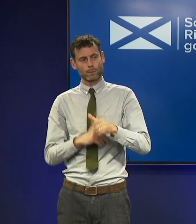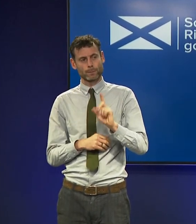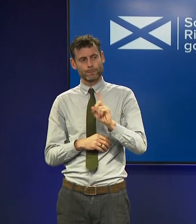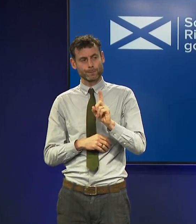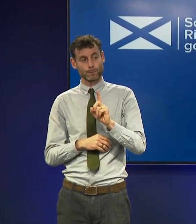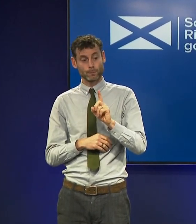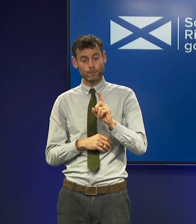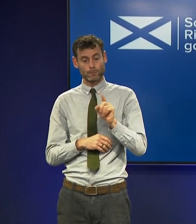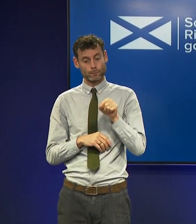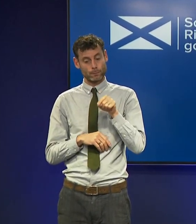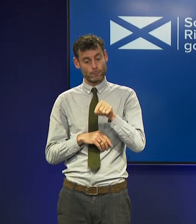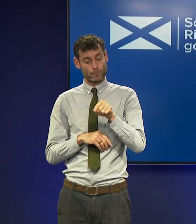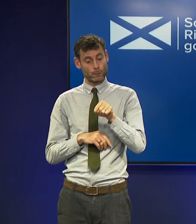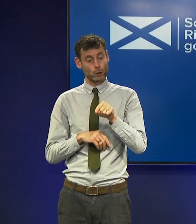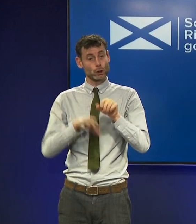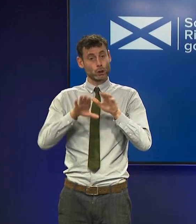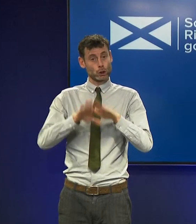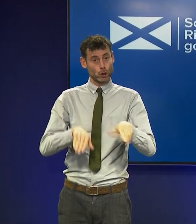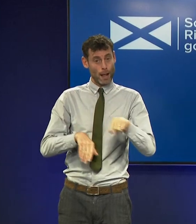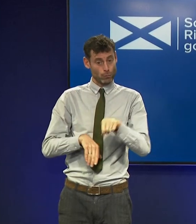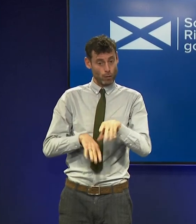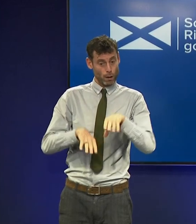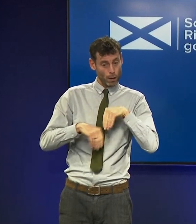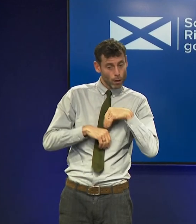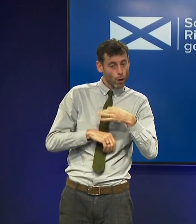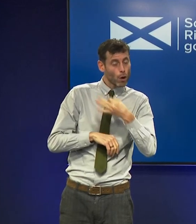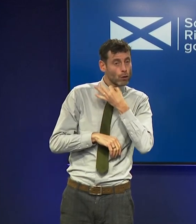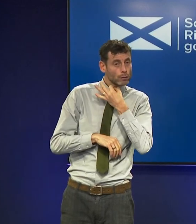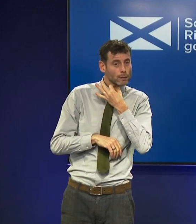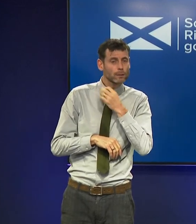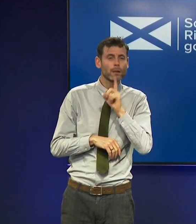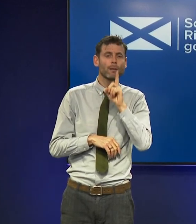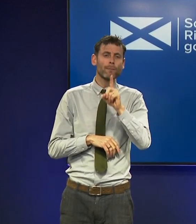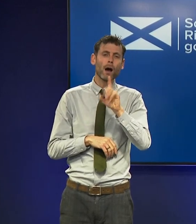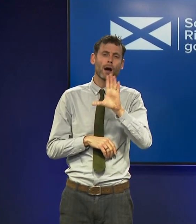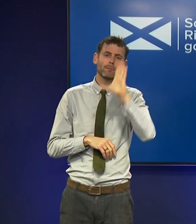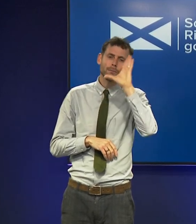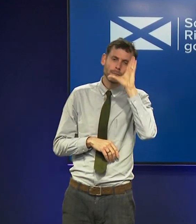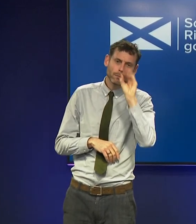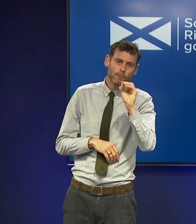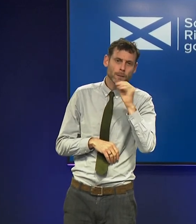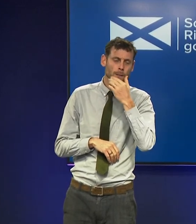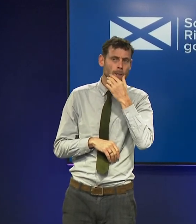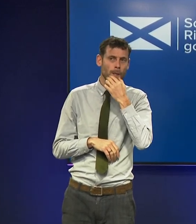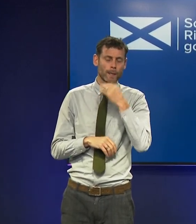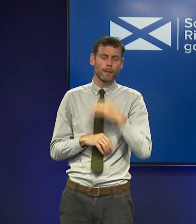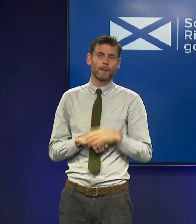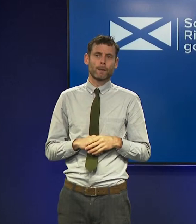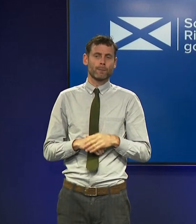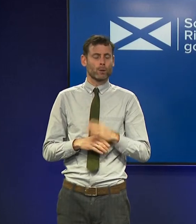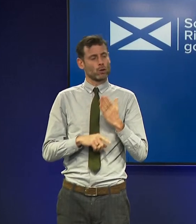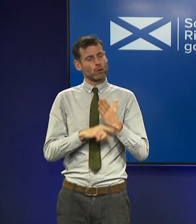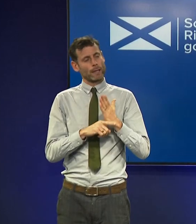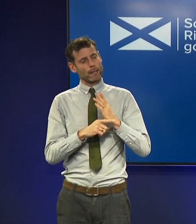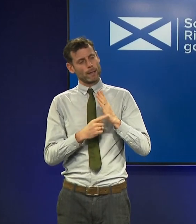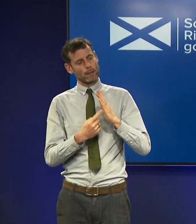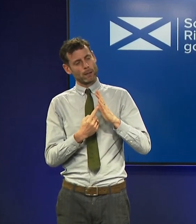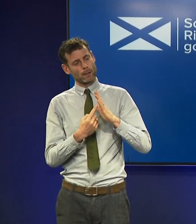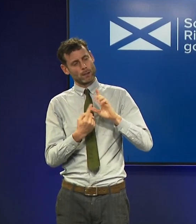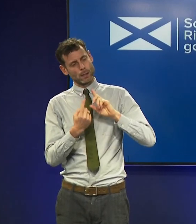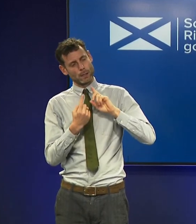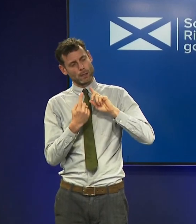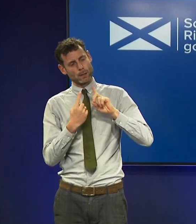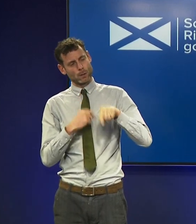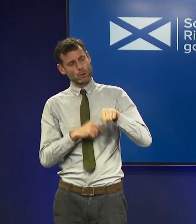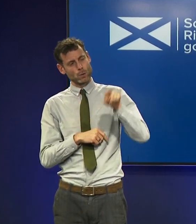the impact of this variant on children. Can I say generally, though, and it is a response to your question, but may be relevant